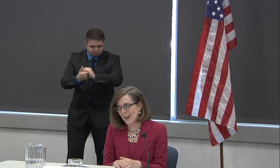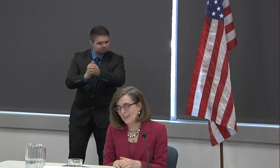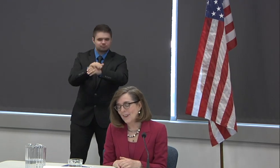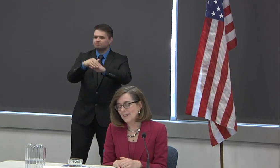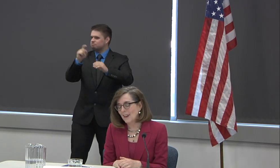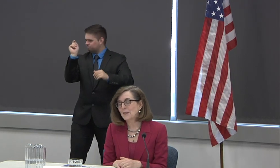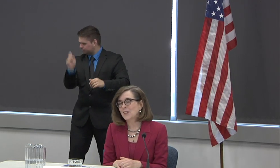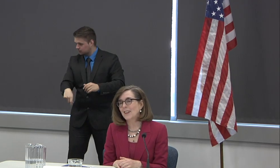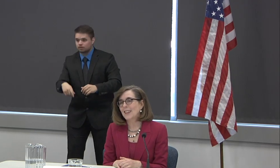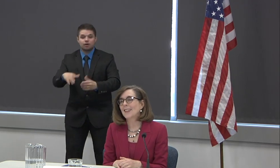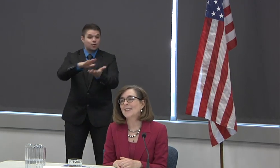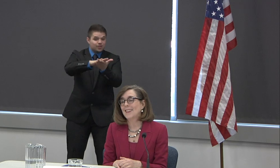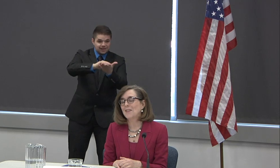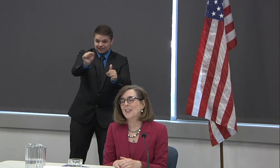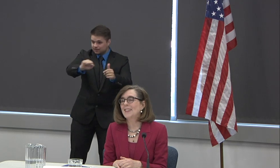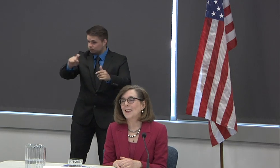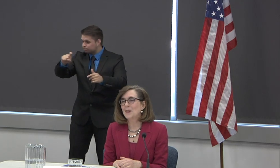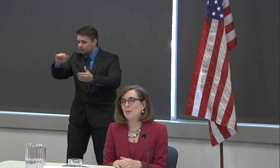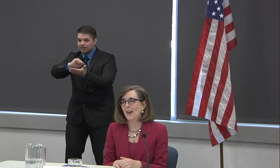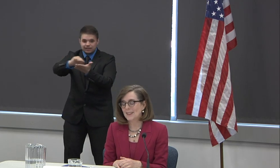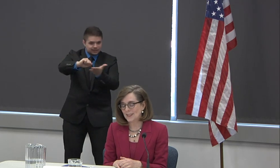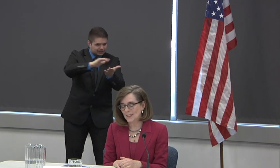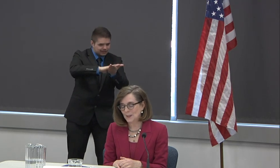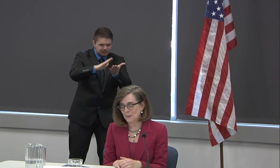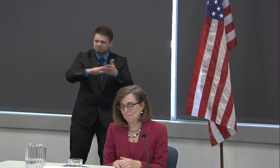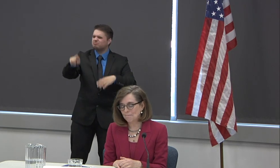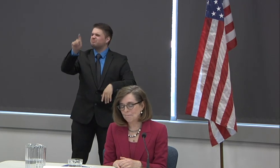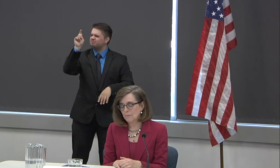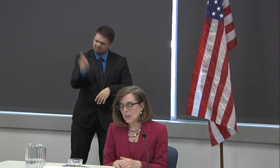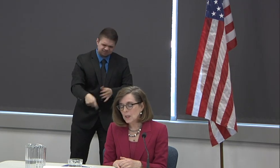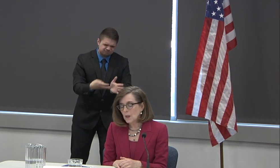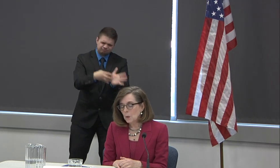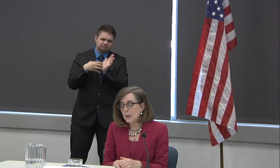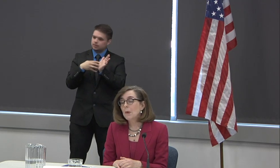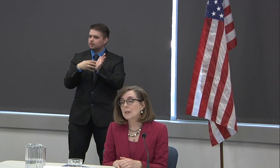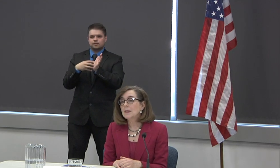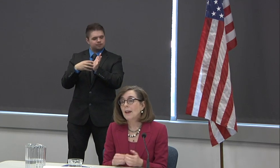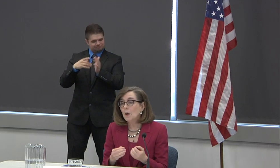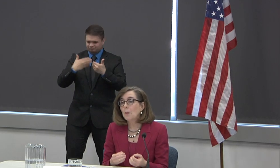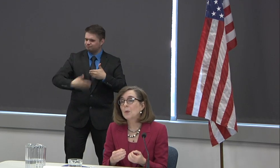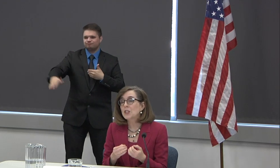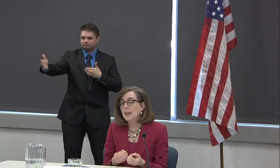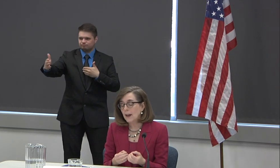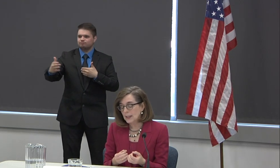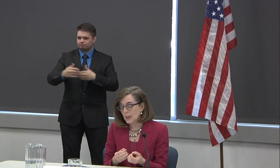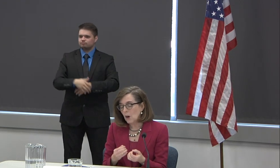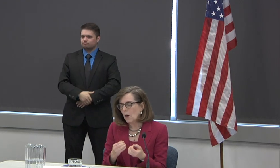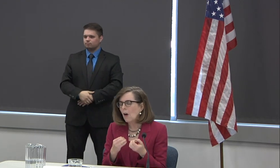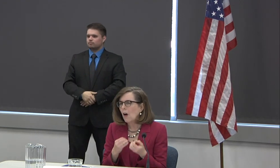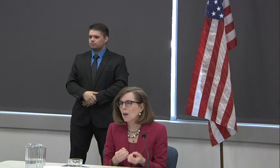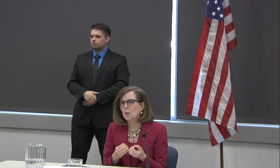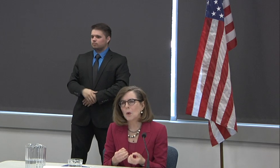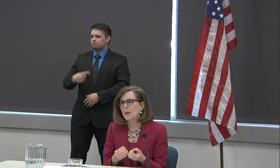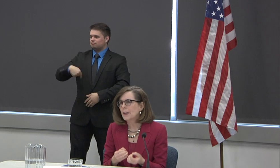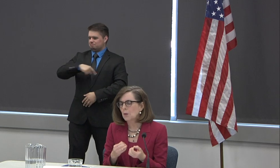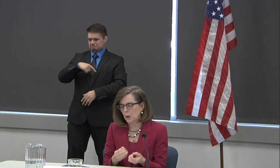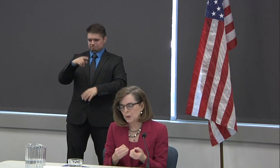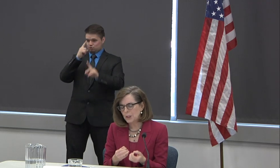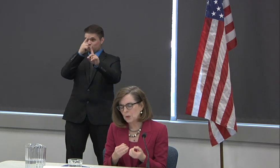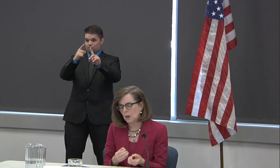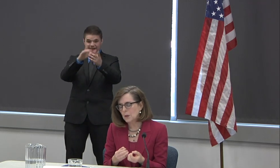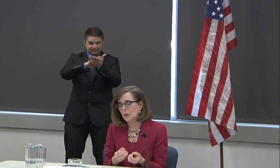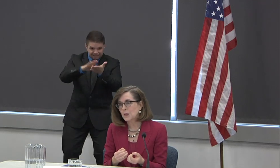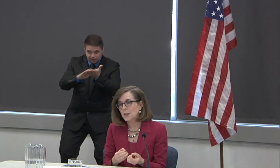remain life-saving daily practices. We must help protect our hardworking grocery